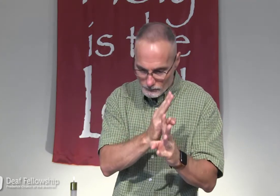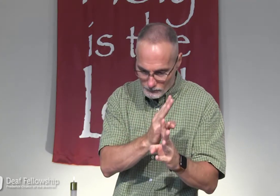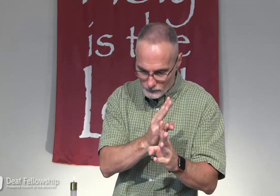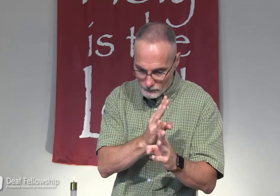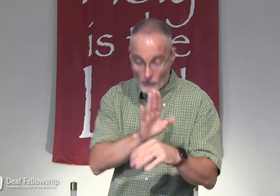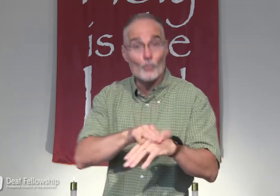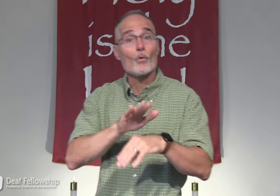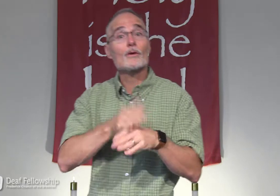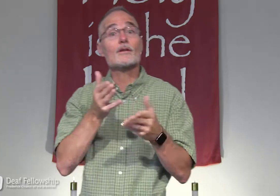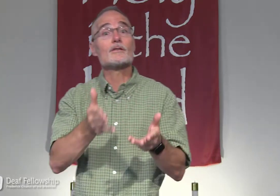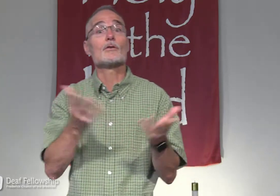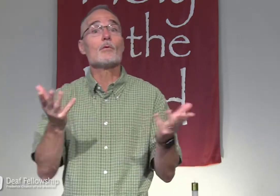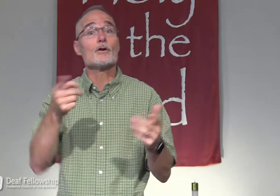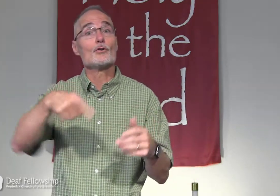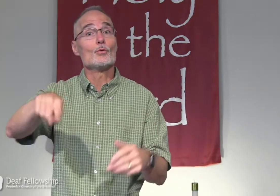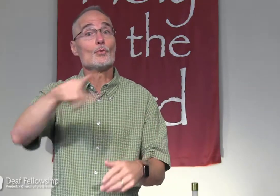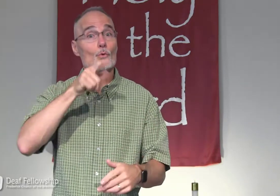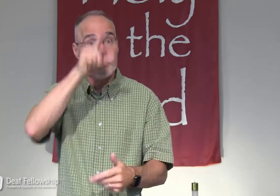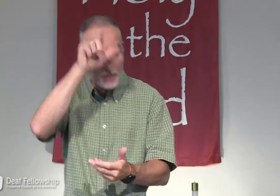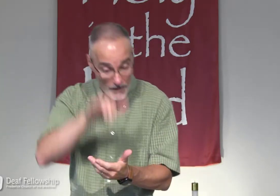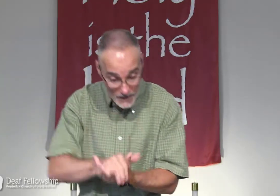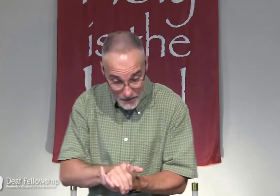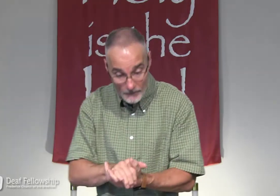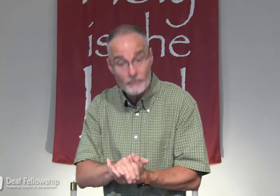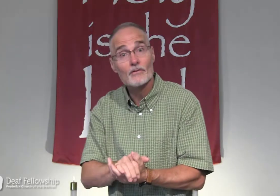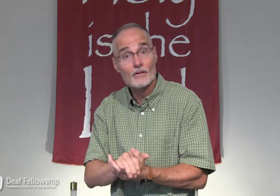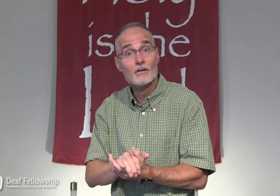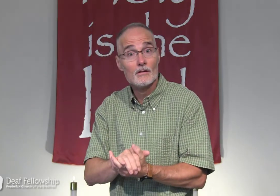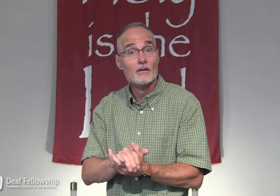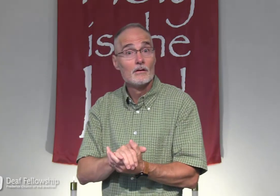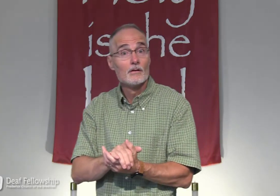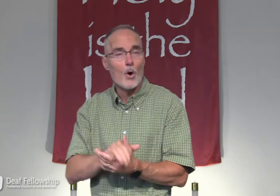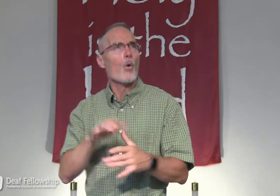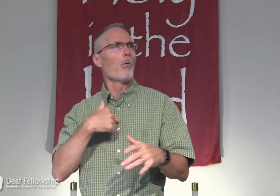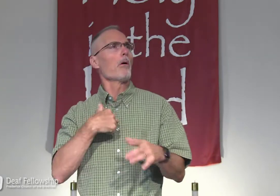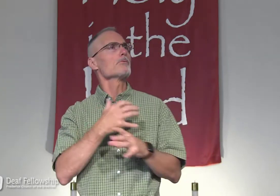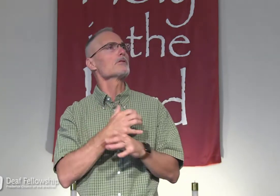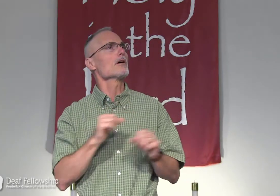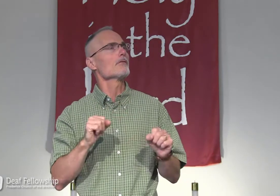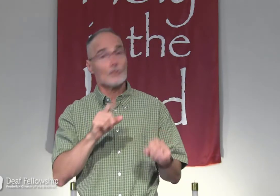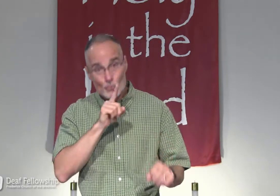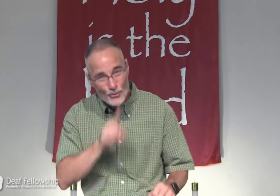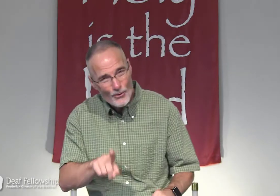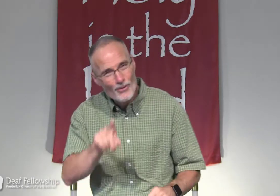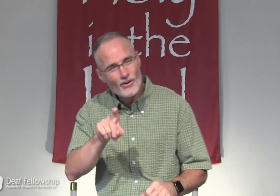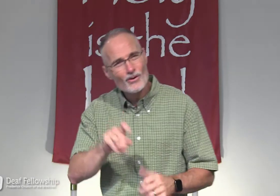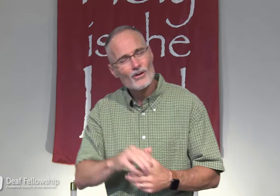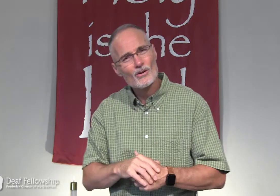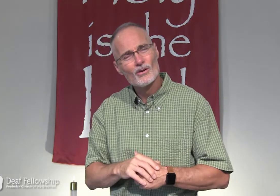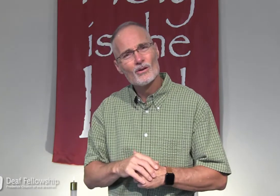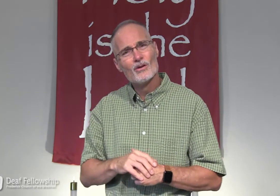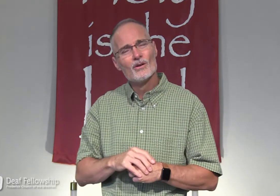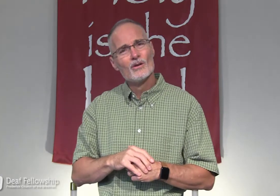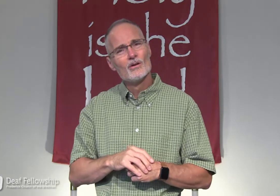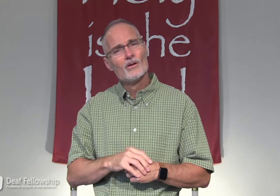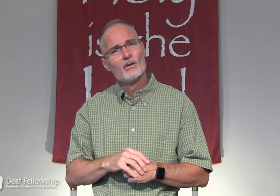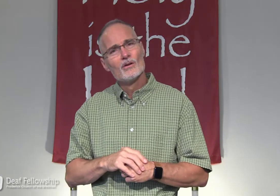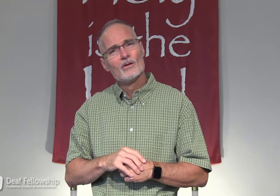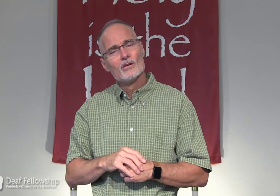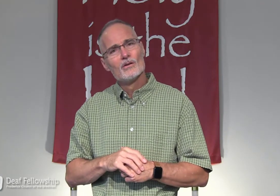gate. And the warning there is that you who may believe